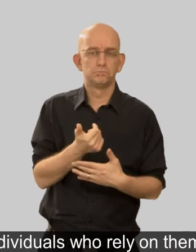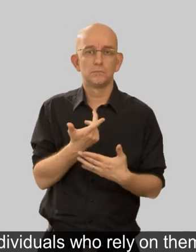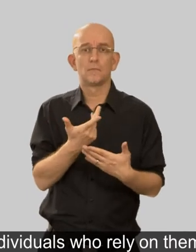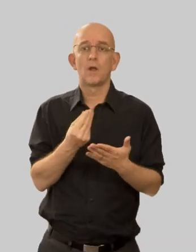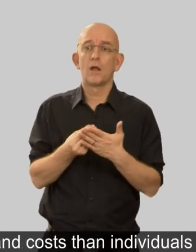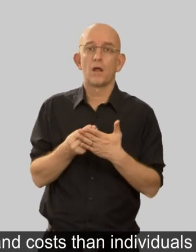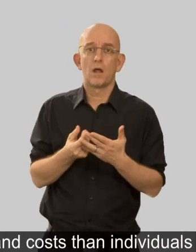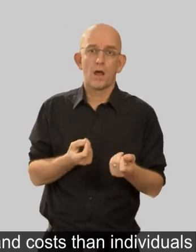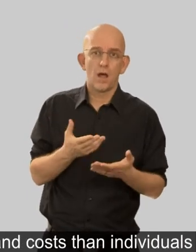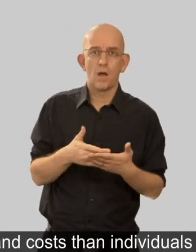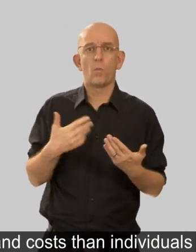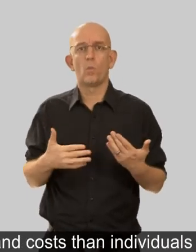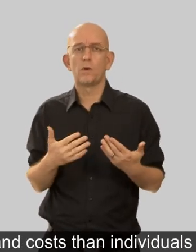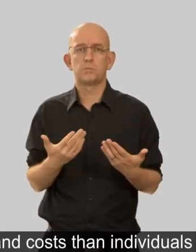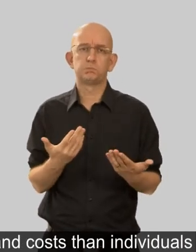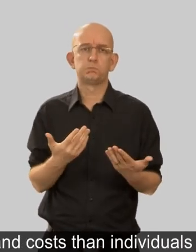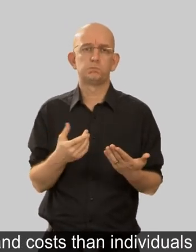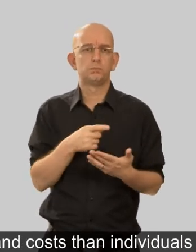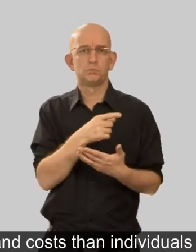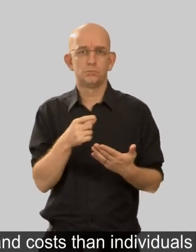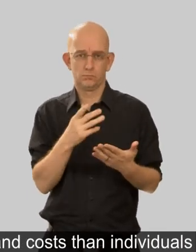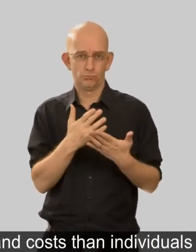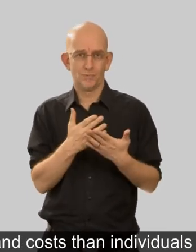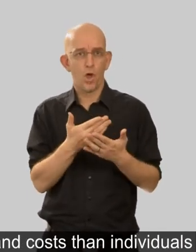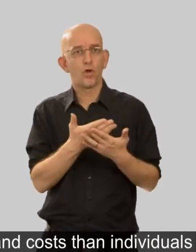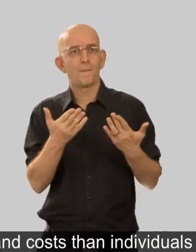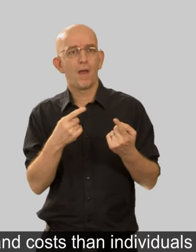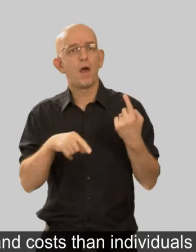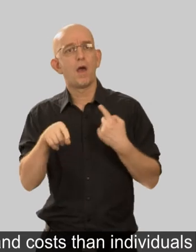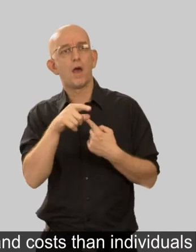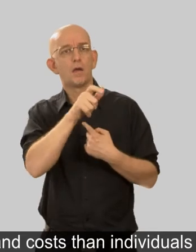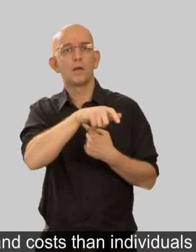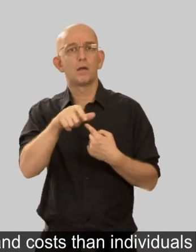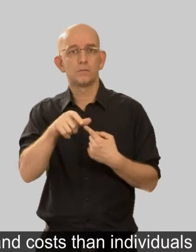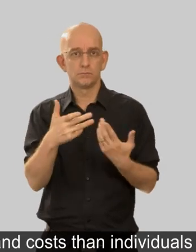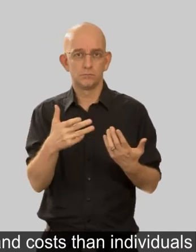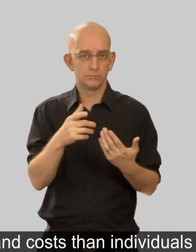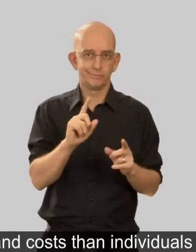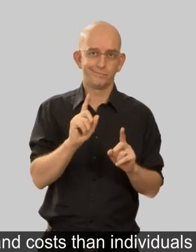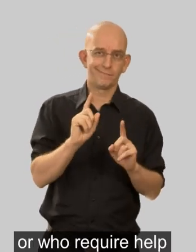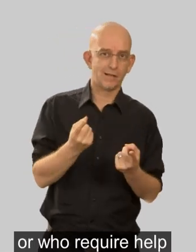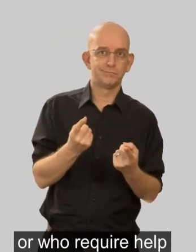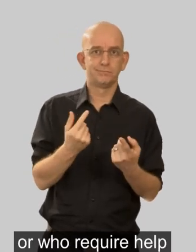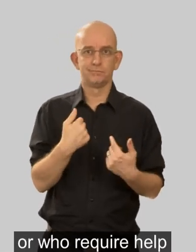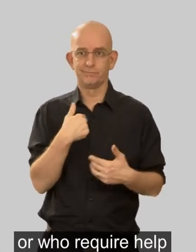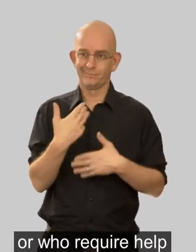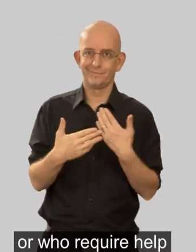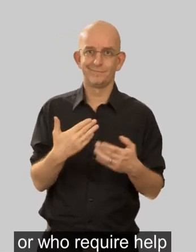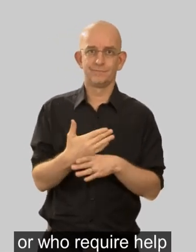and costs than individuals unable to complete activities at all, or